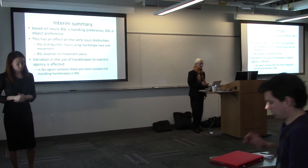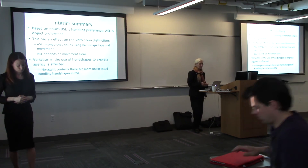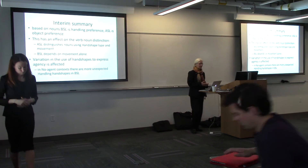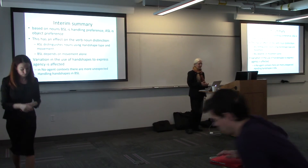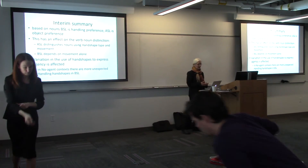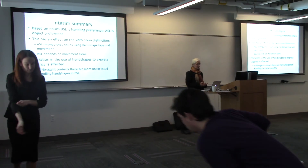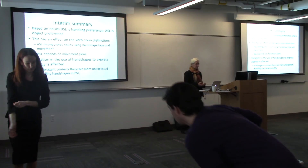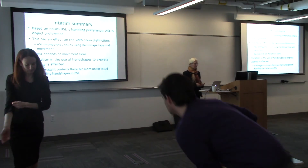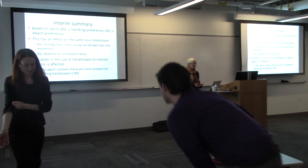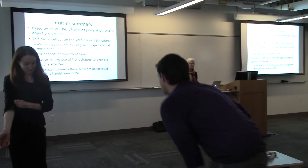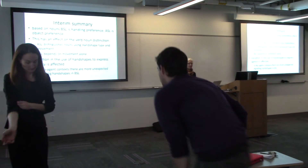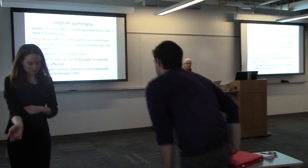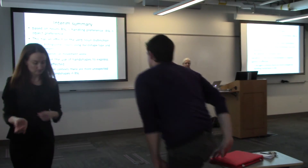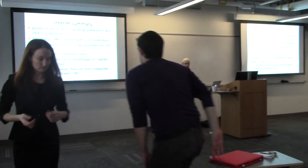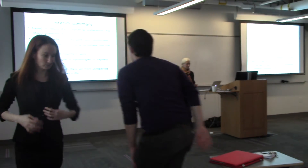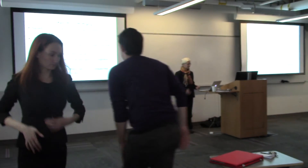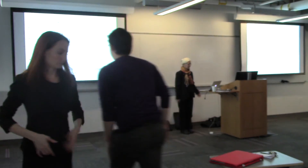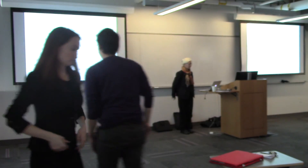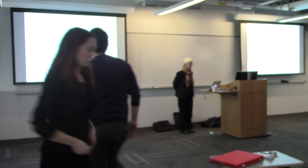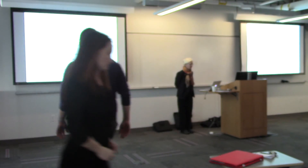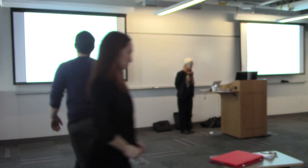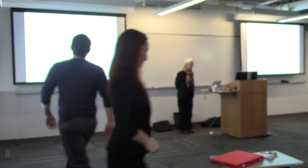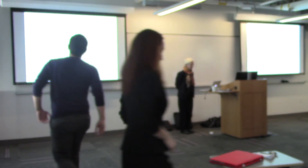So based on nouns,